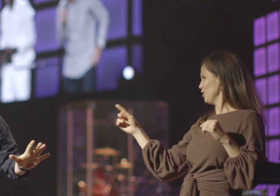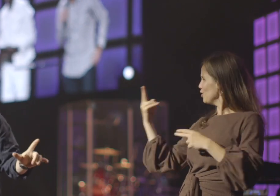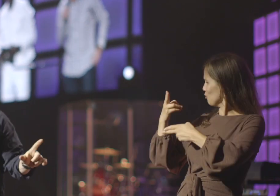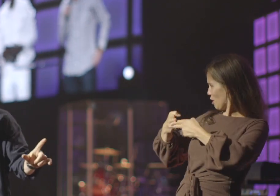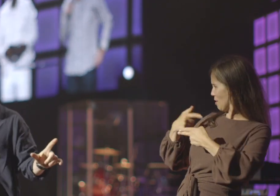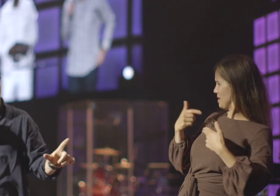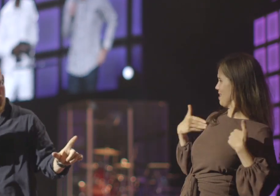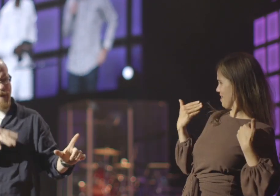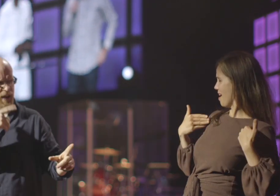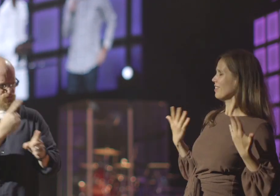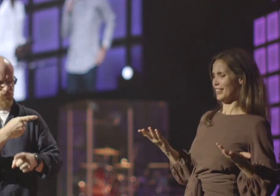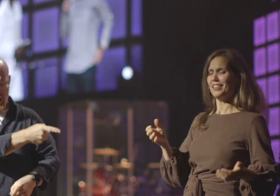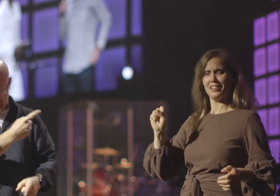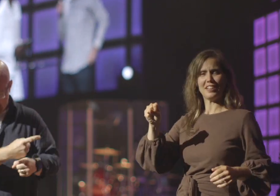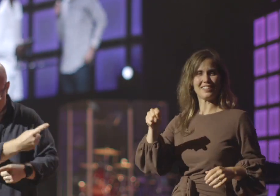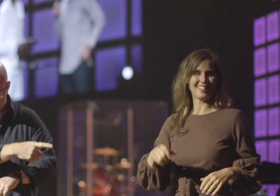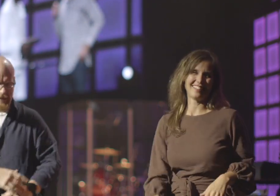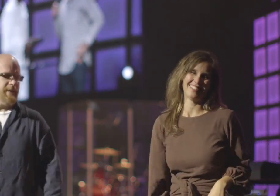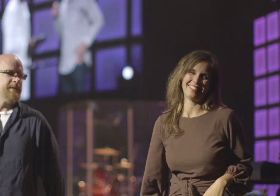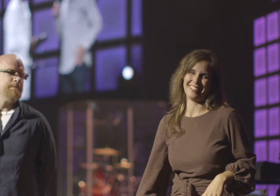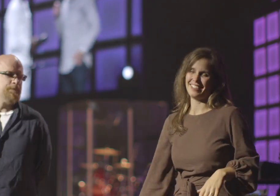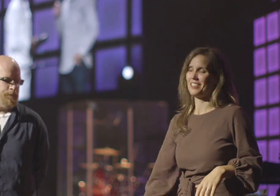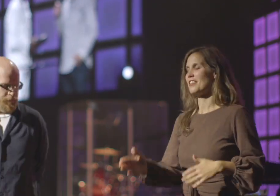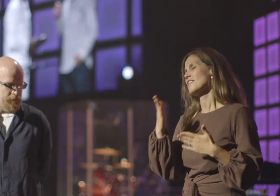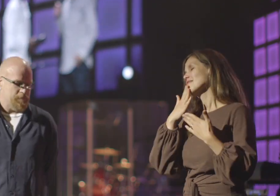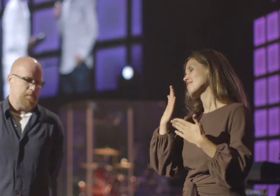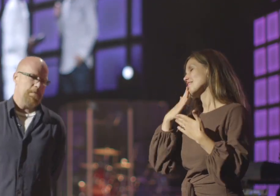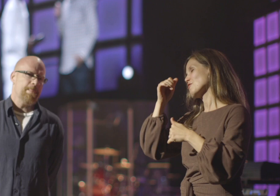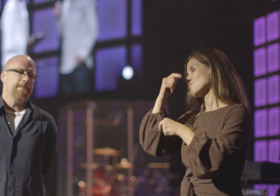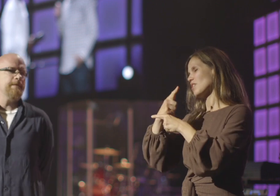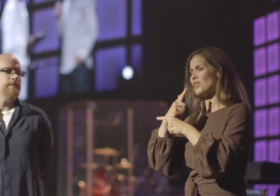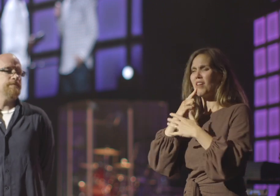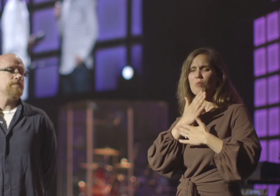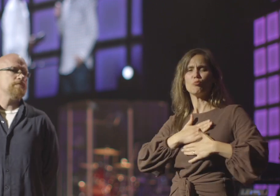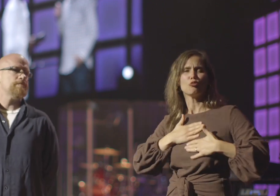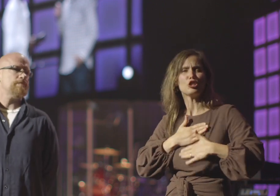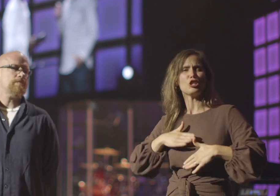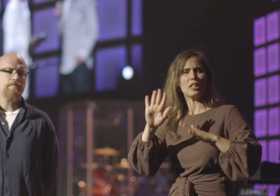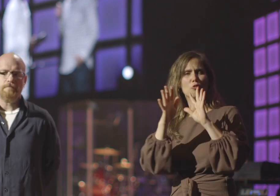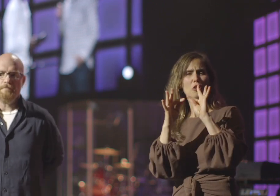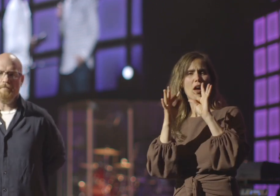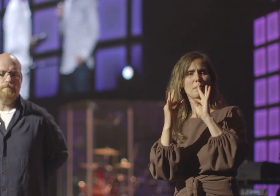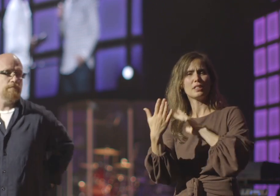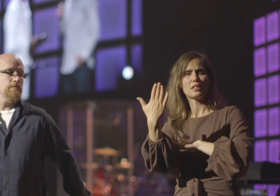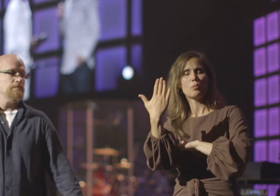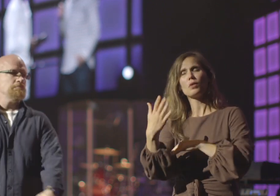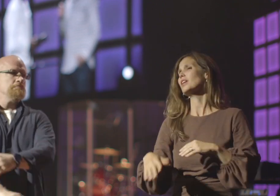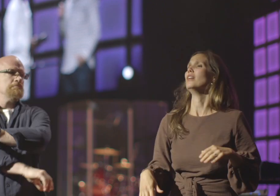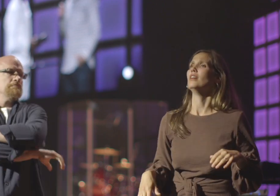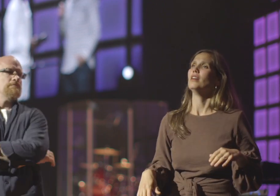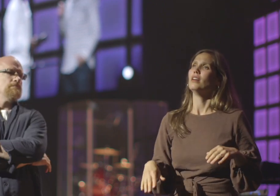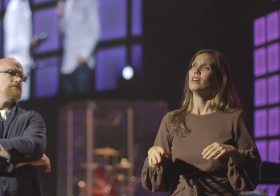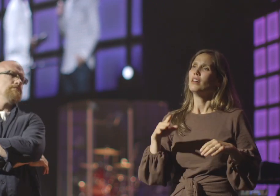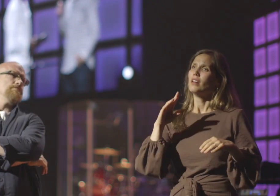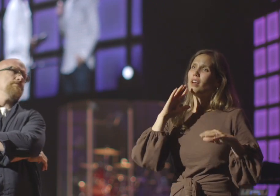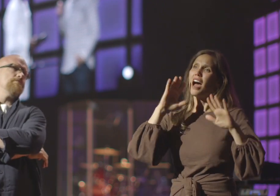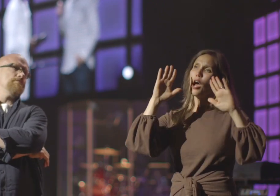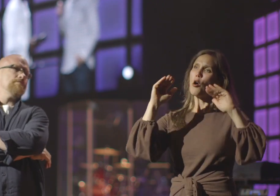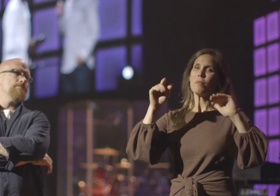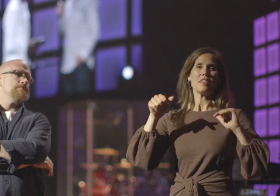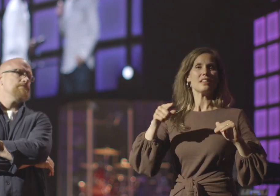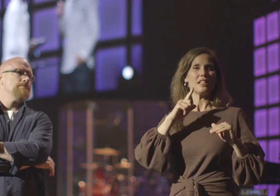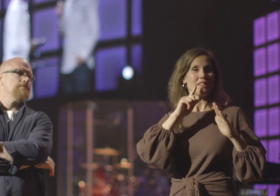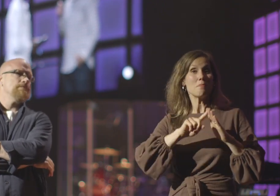love that. Thank you, brother. I appreciate everything you said. And I hope this is, as you said, just the end of the beginning.